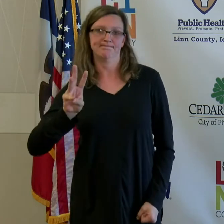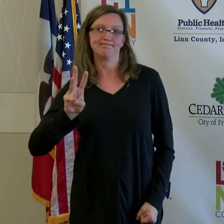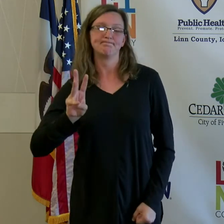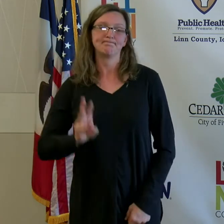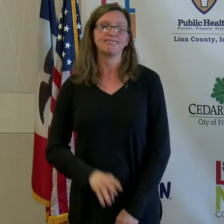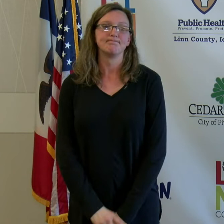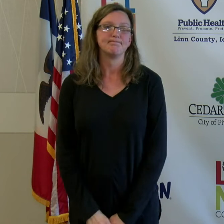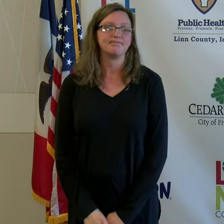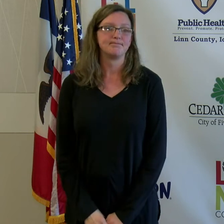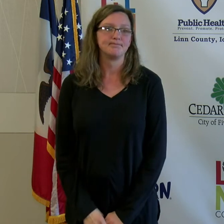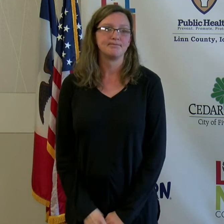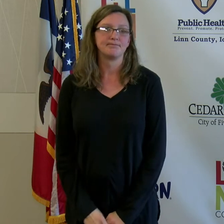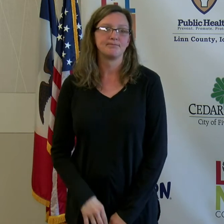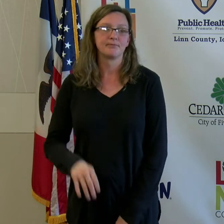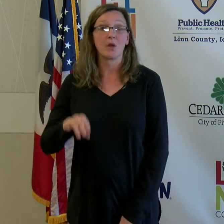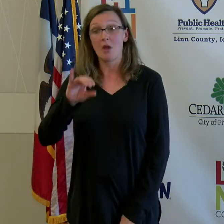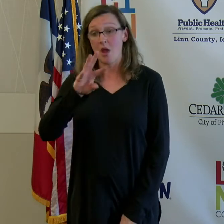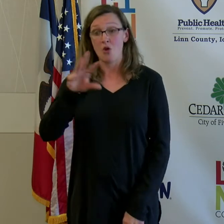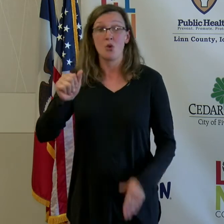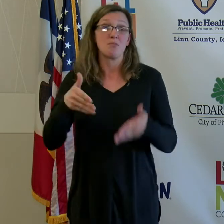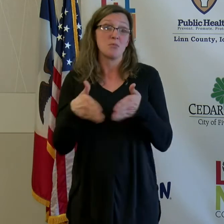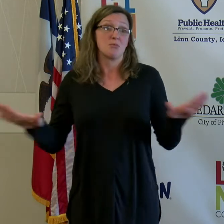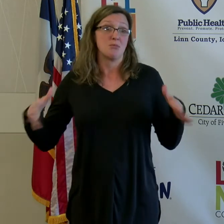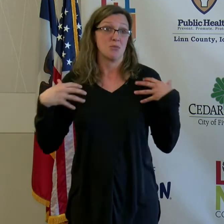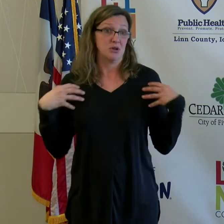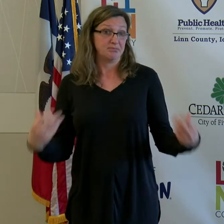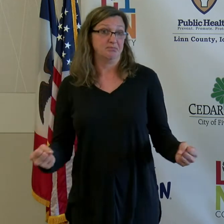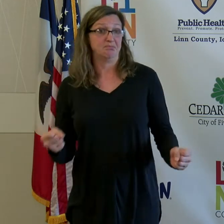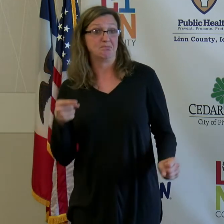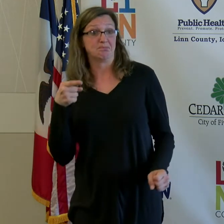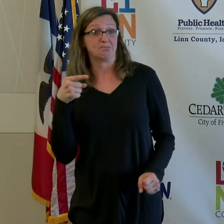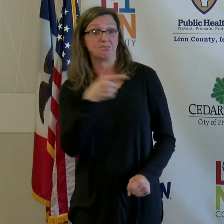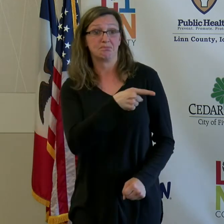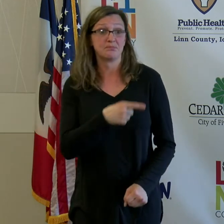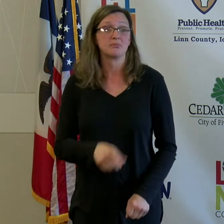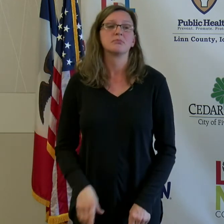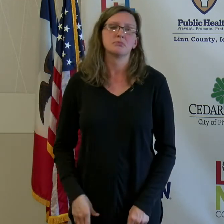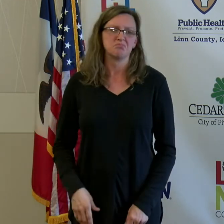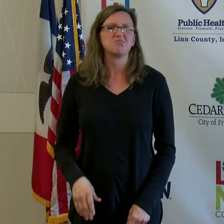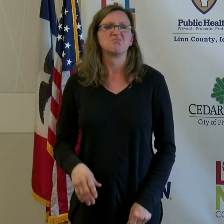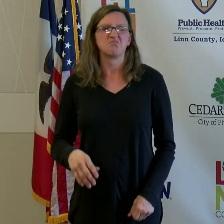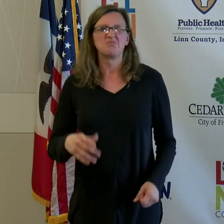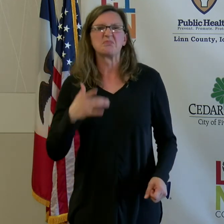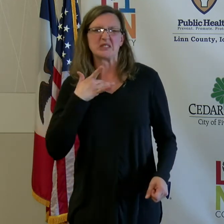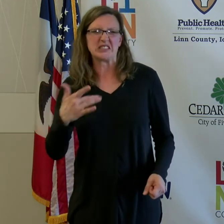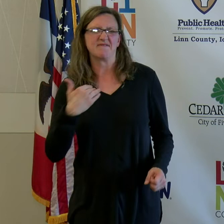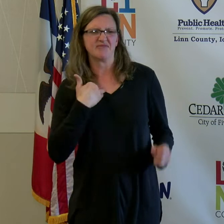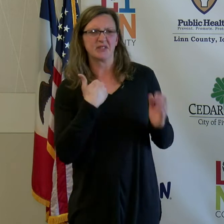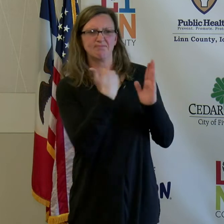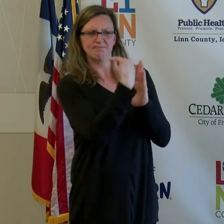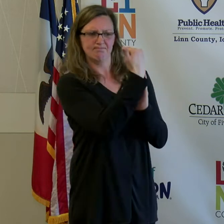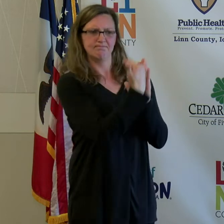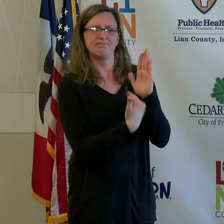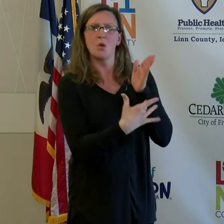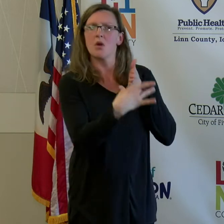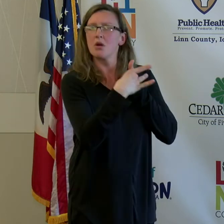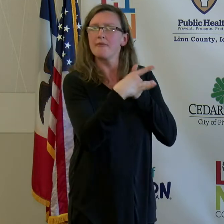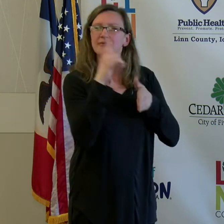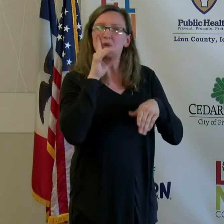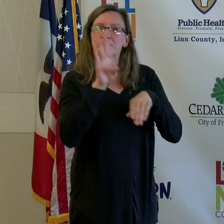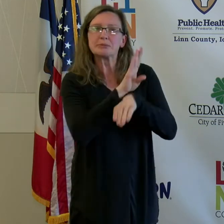Health has released updated guidance for businesses regarding COVID-19.